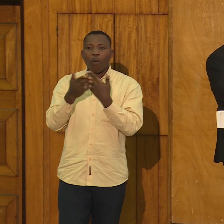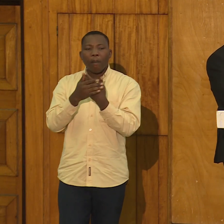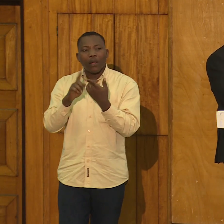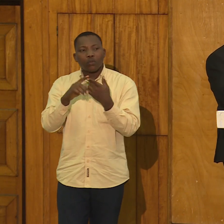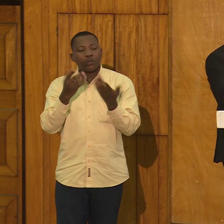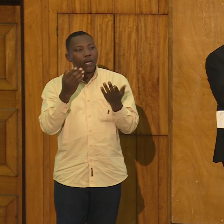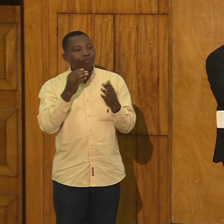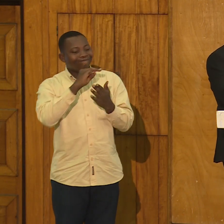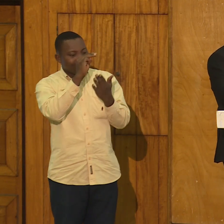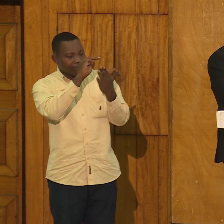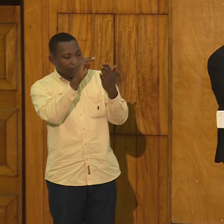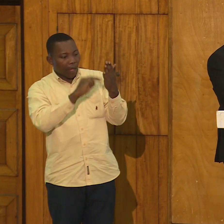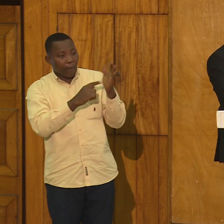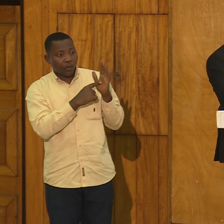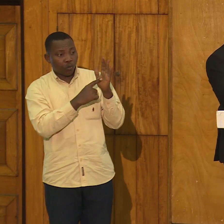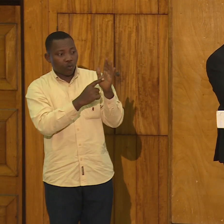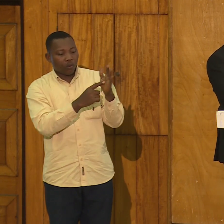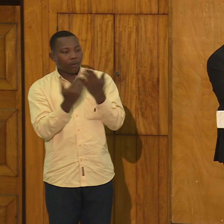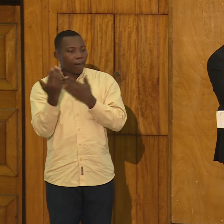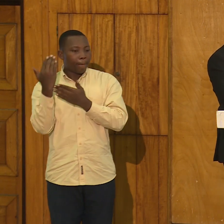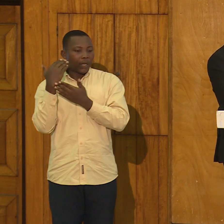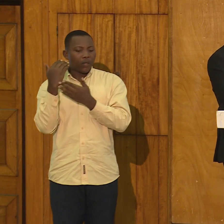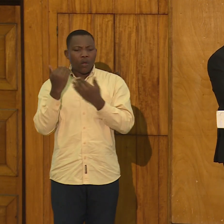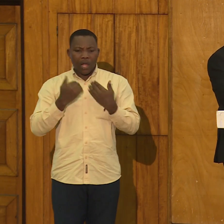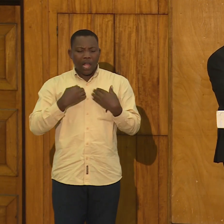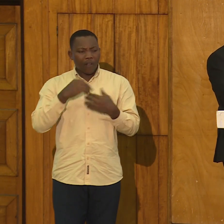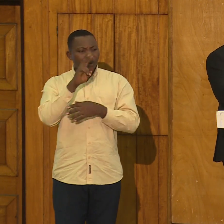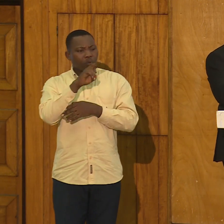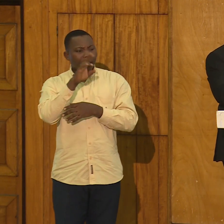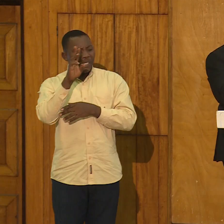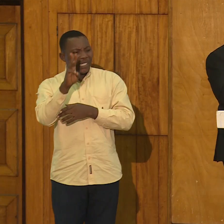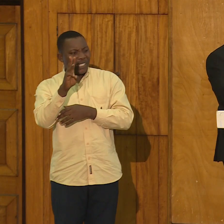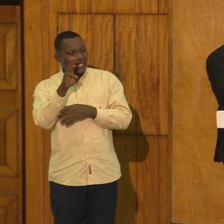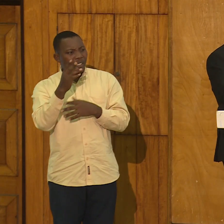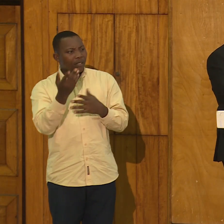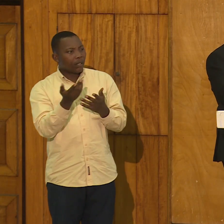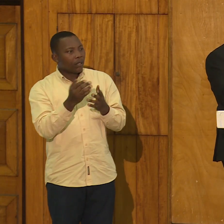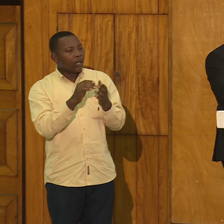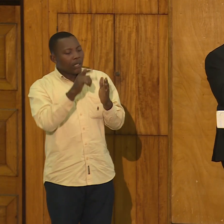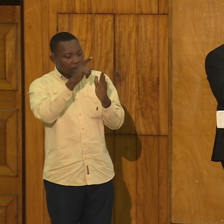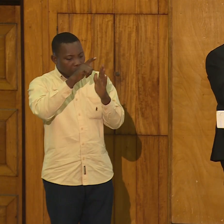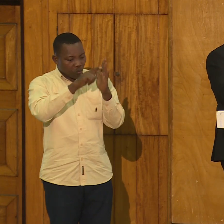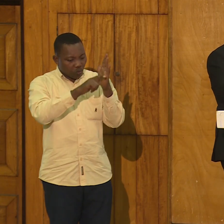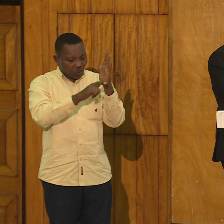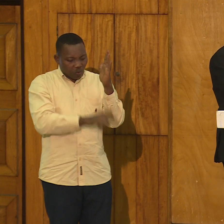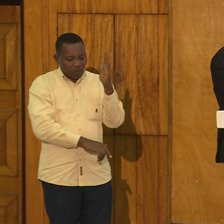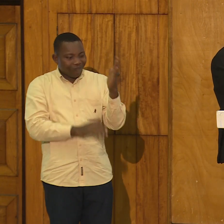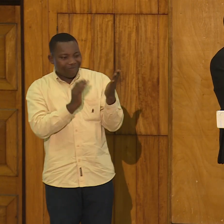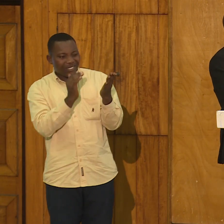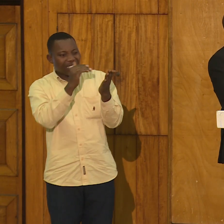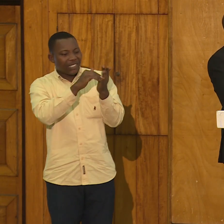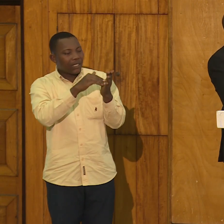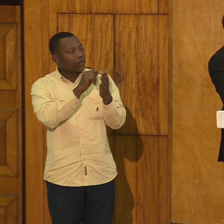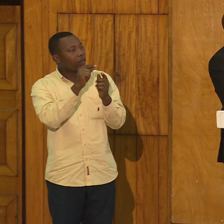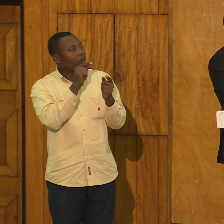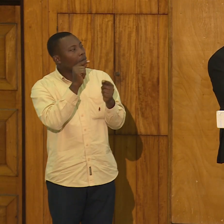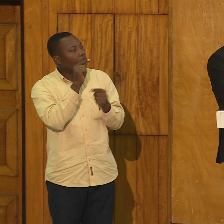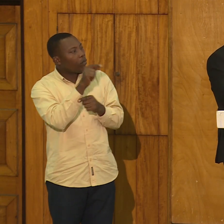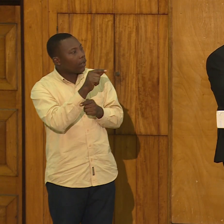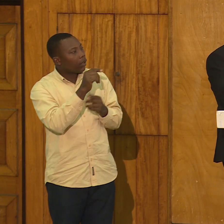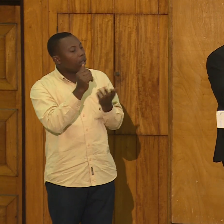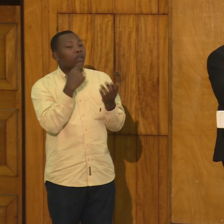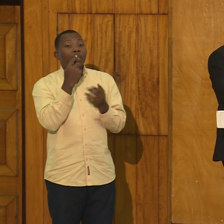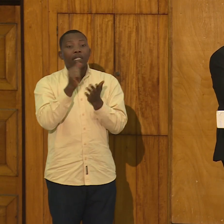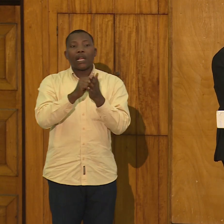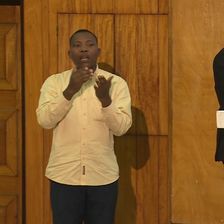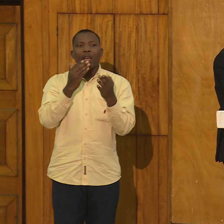graph that I showed earlier on, we have got where it says Zichire. That's a drop-in center point where we are saying, after going